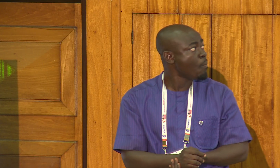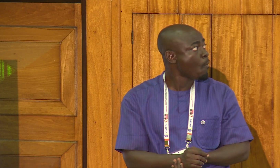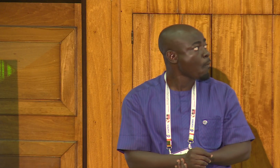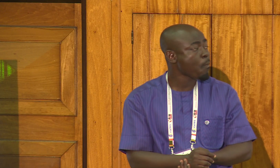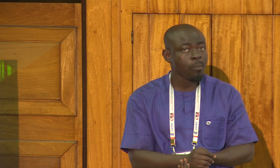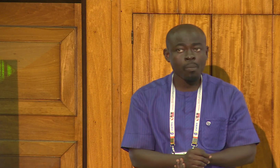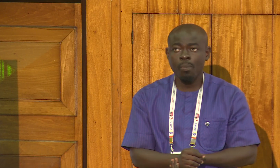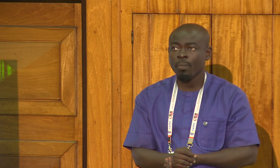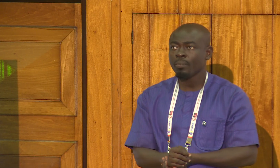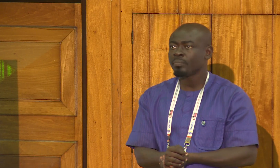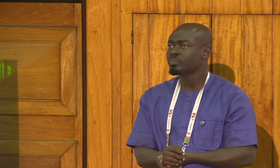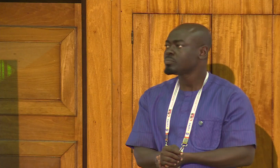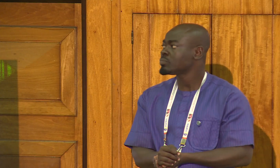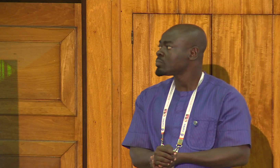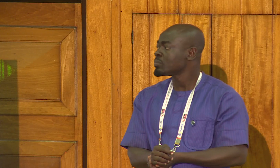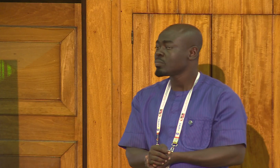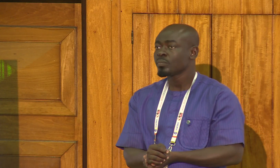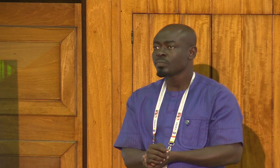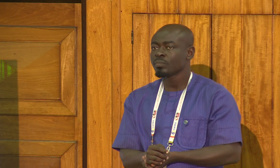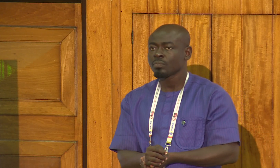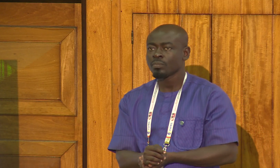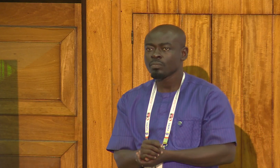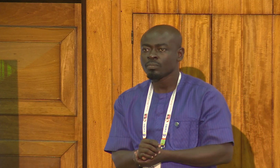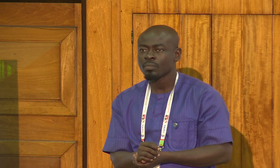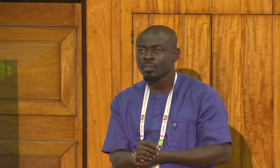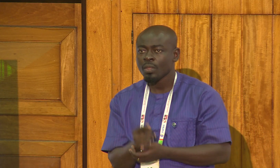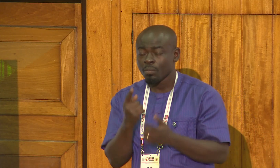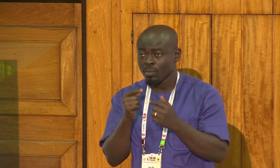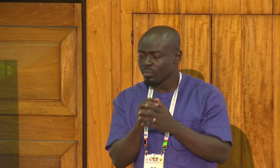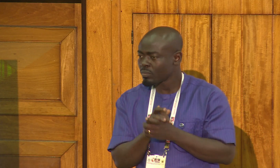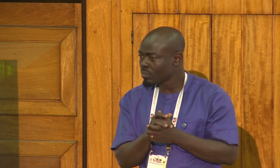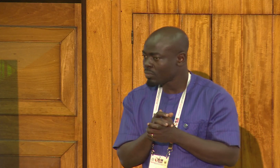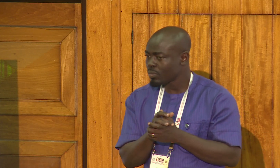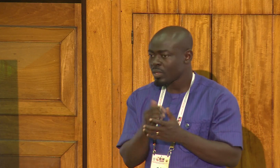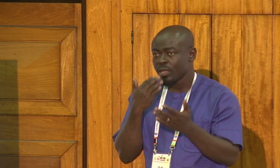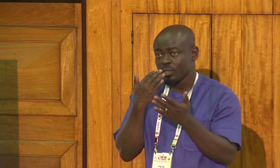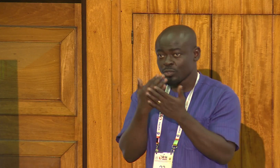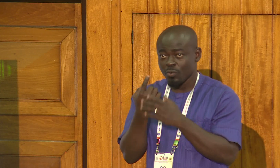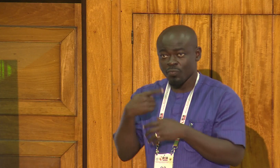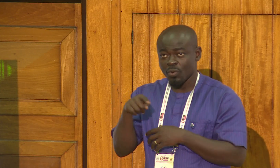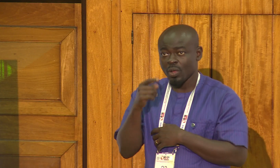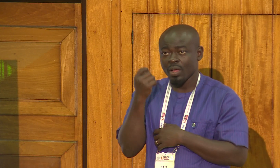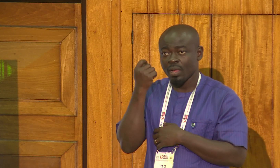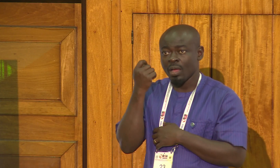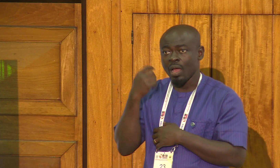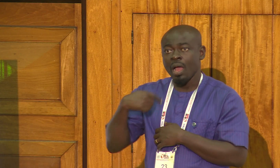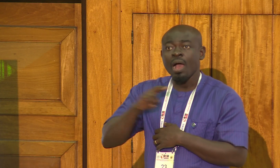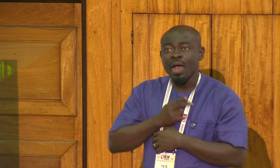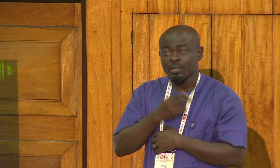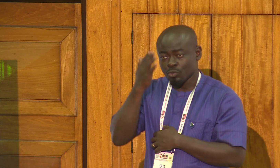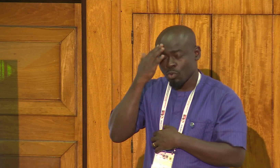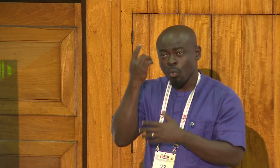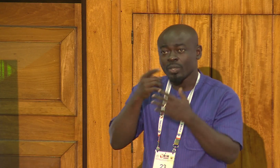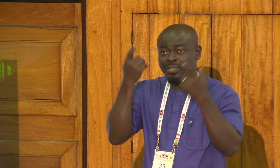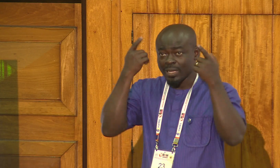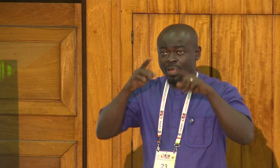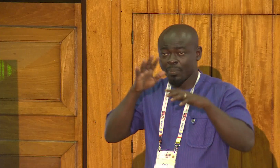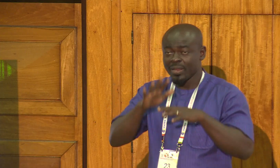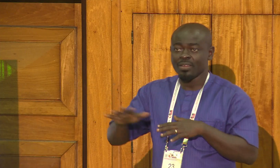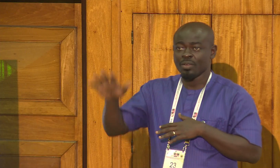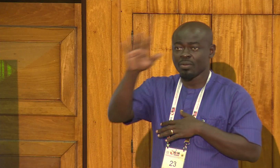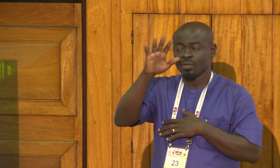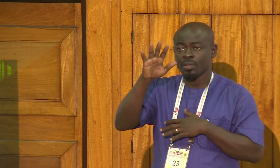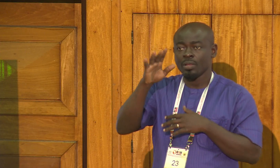especially for African populations, because this was made by actuaries, but it's good for us to see population level data. But